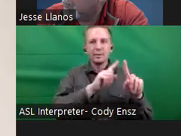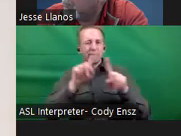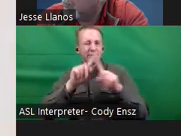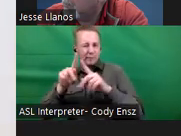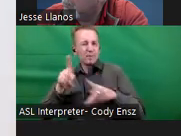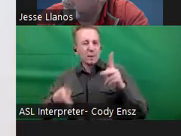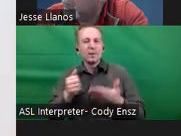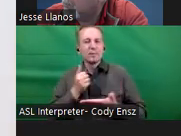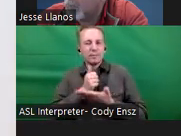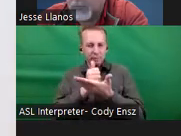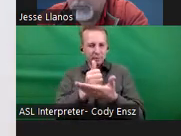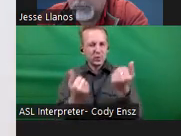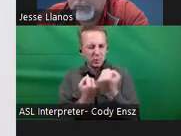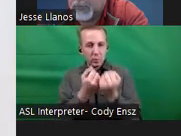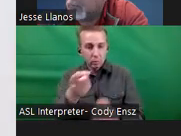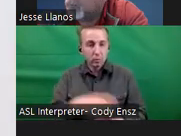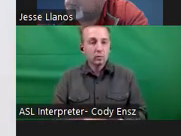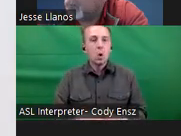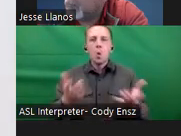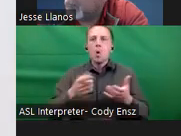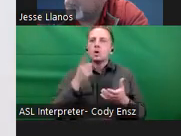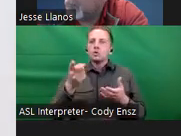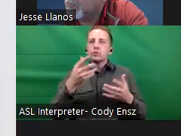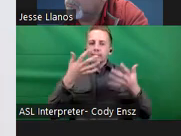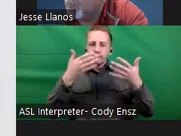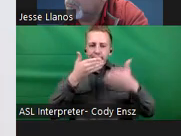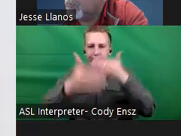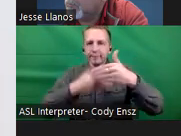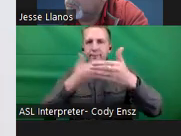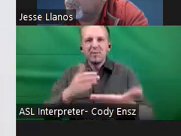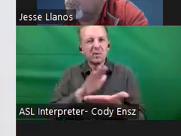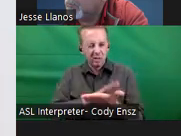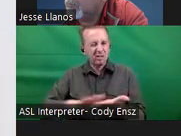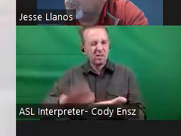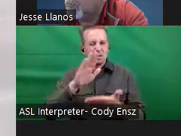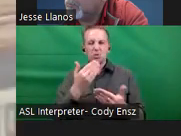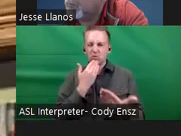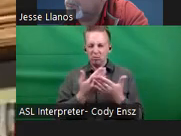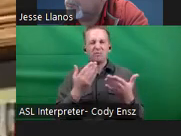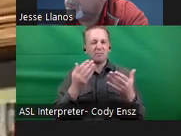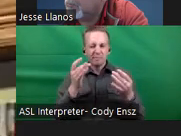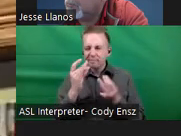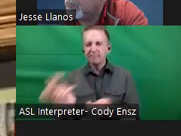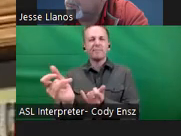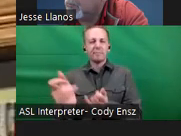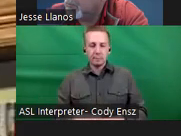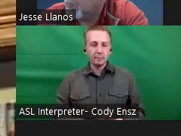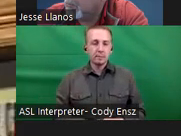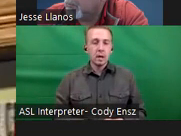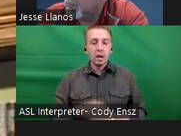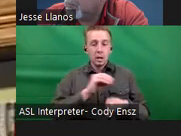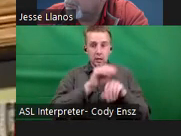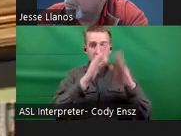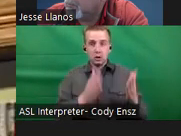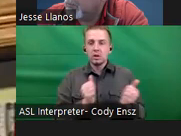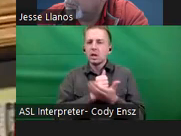want to help you complete your college goals efficiently without taking extra courses you may not need. Counselors can help you by developing